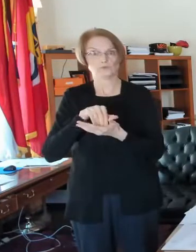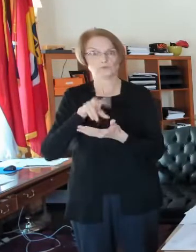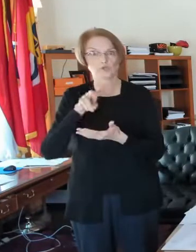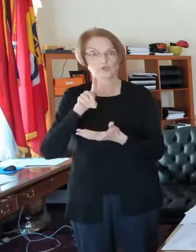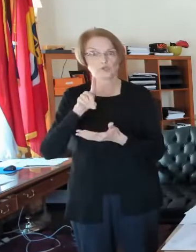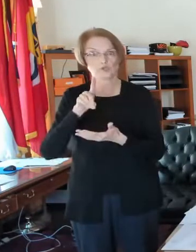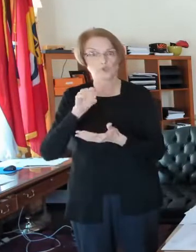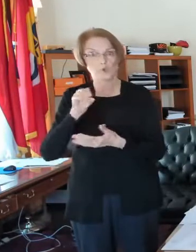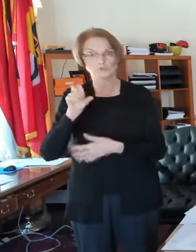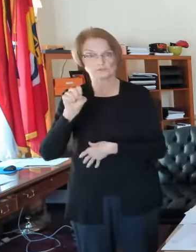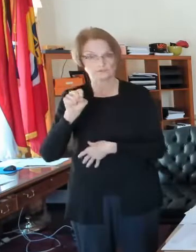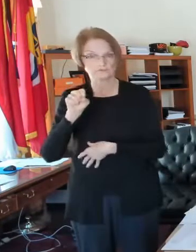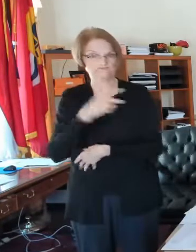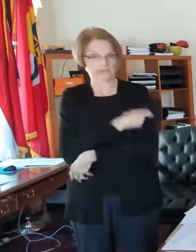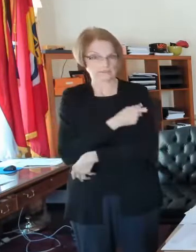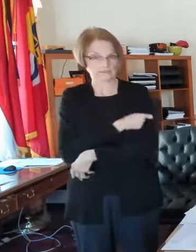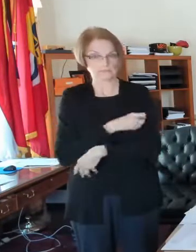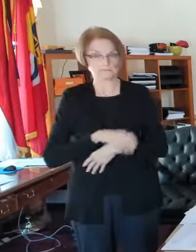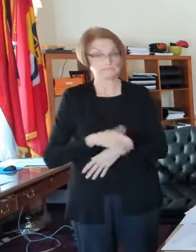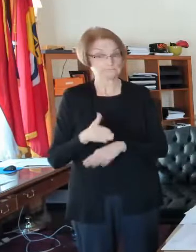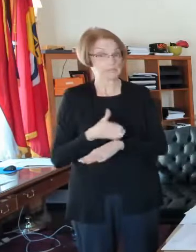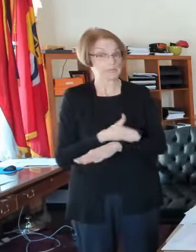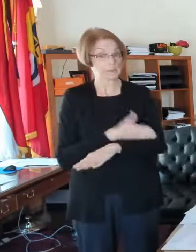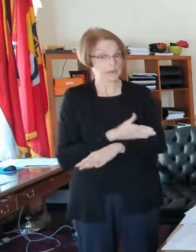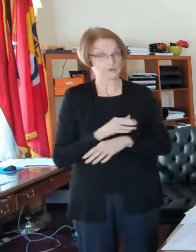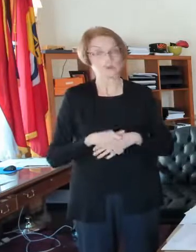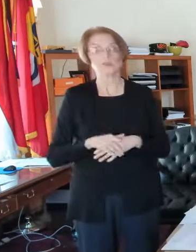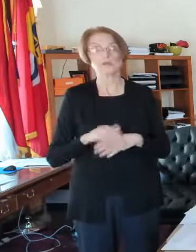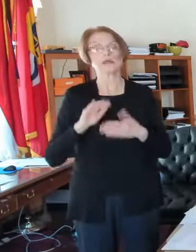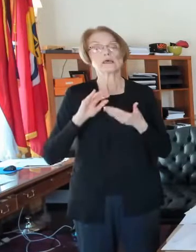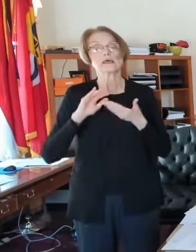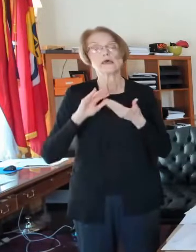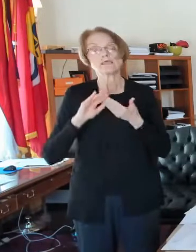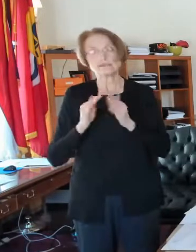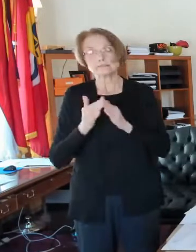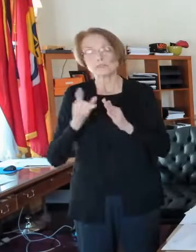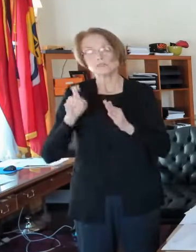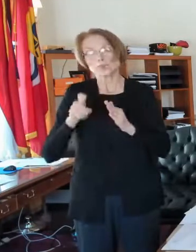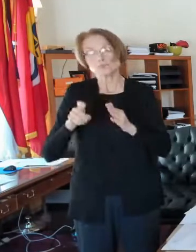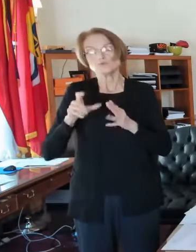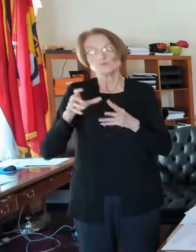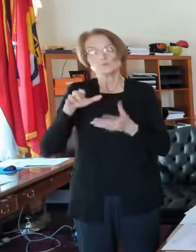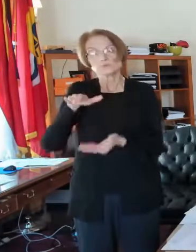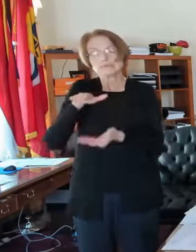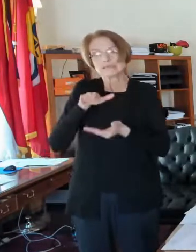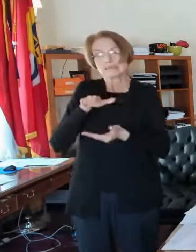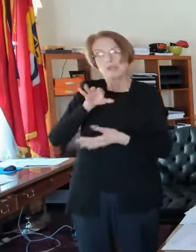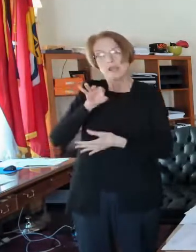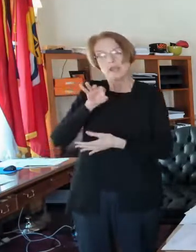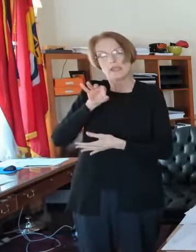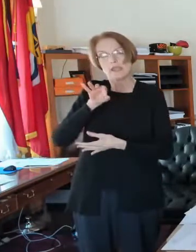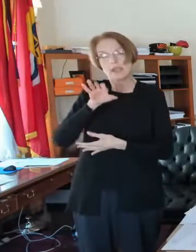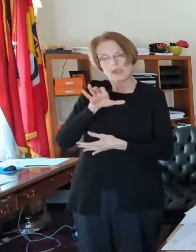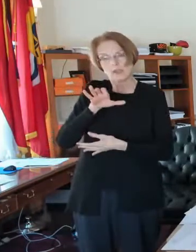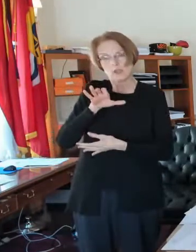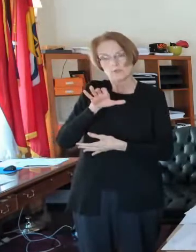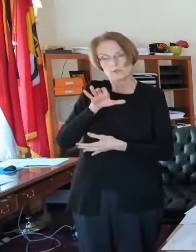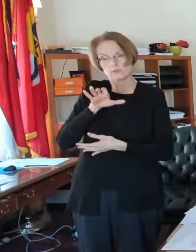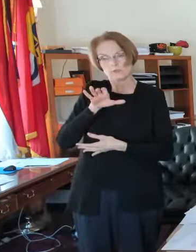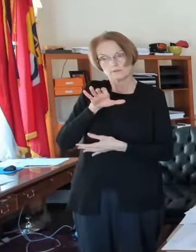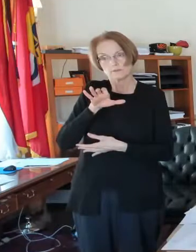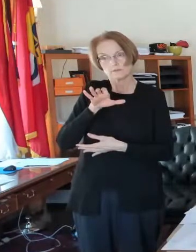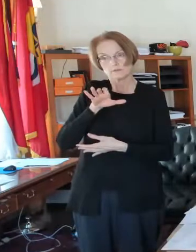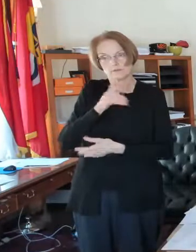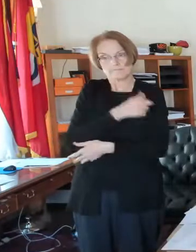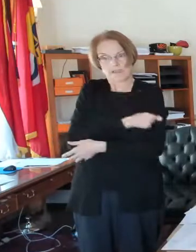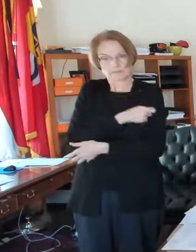it's getting better. What we see is that the city is supposed to be getting 900 vaccinations per